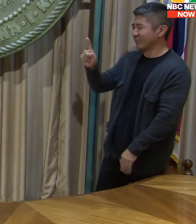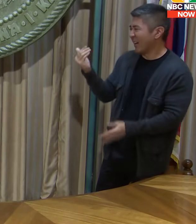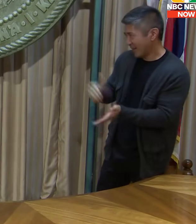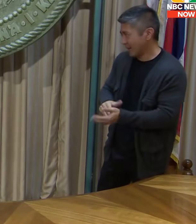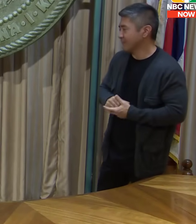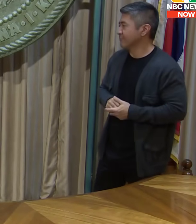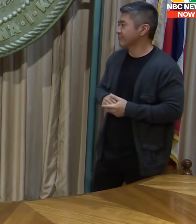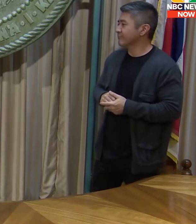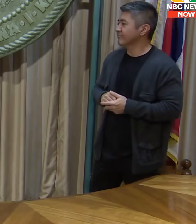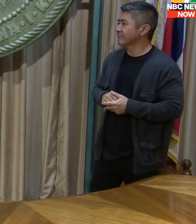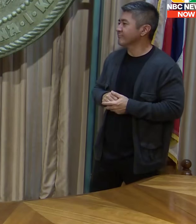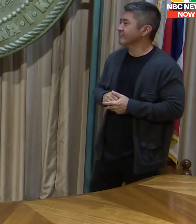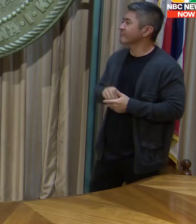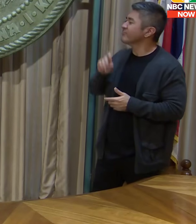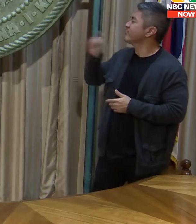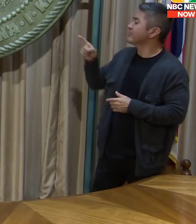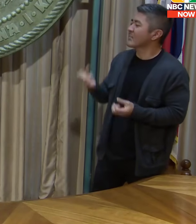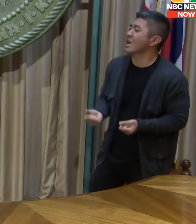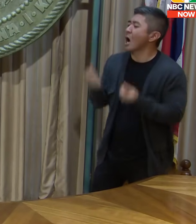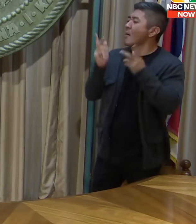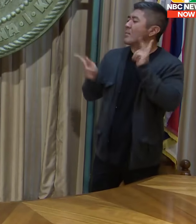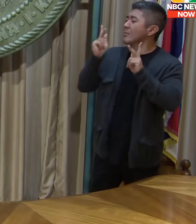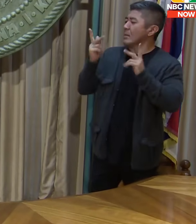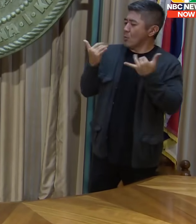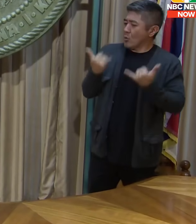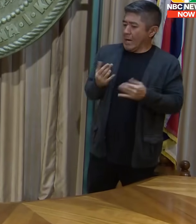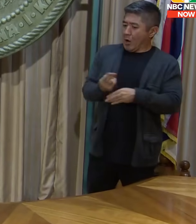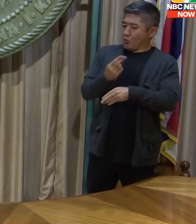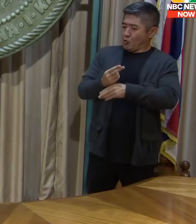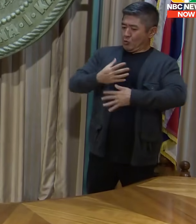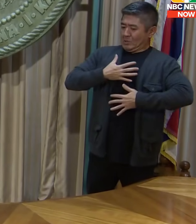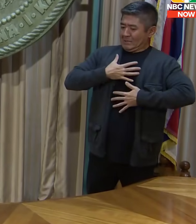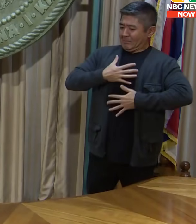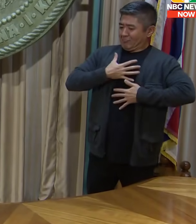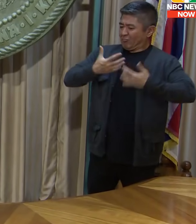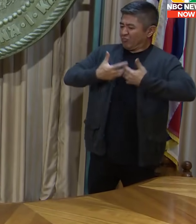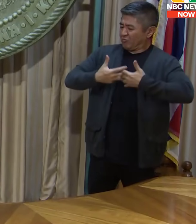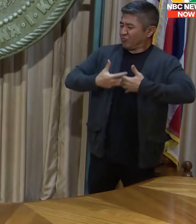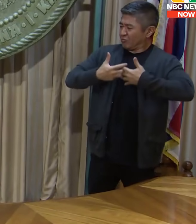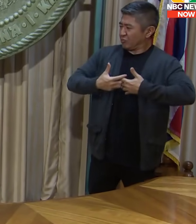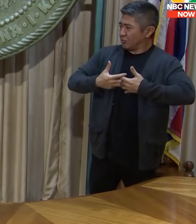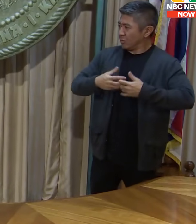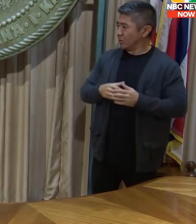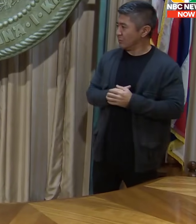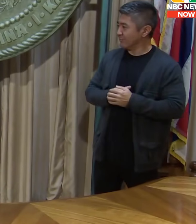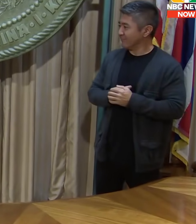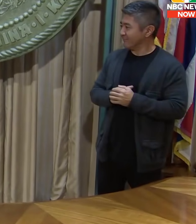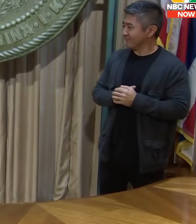are currently on ventilators for COVID? Any idea? This is from Kristen Concilio.